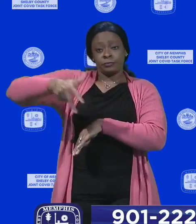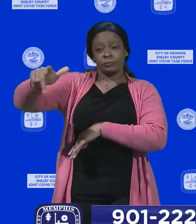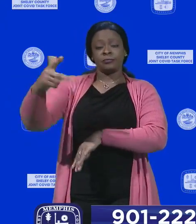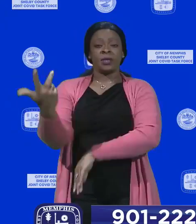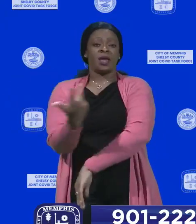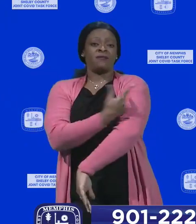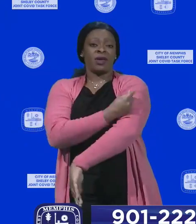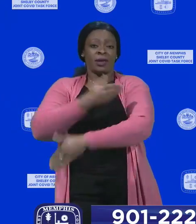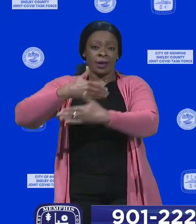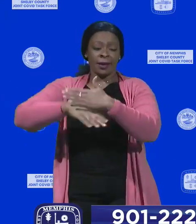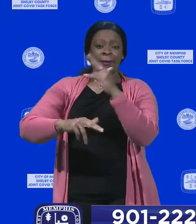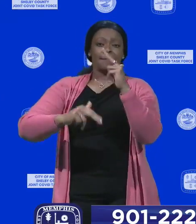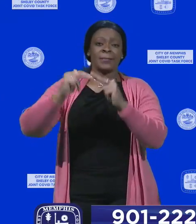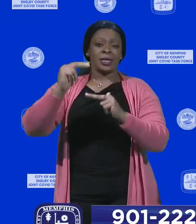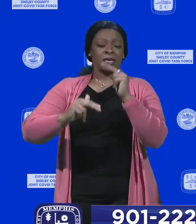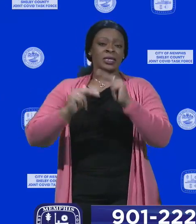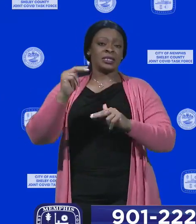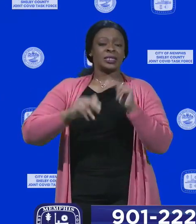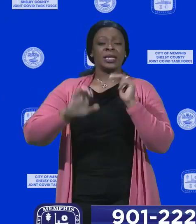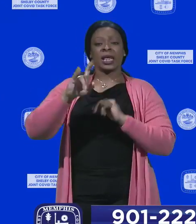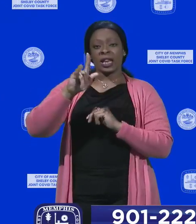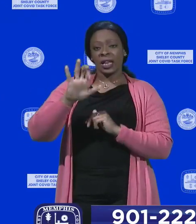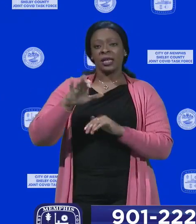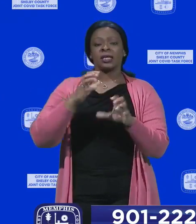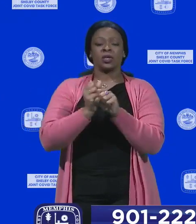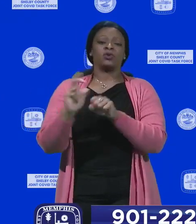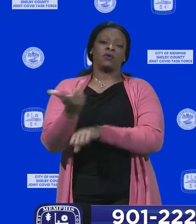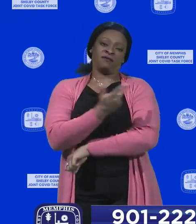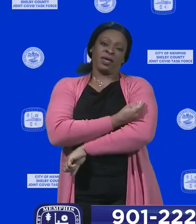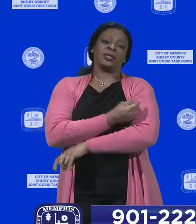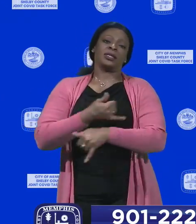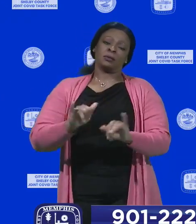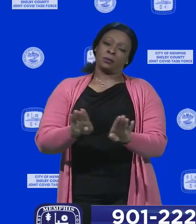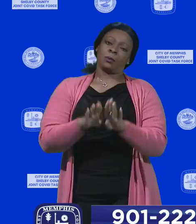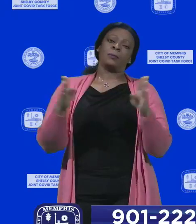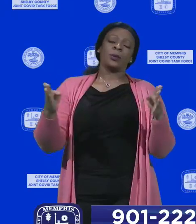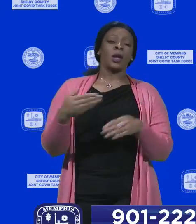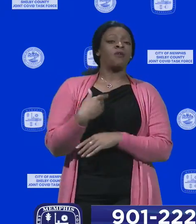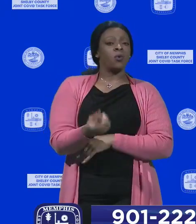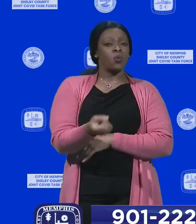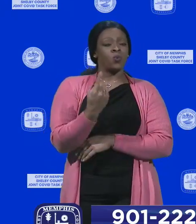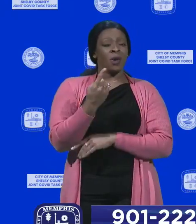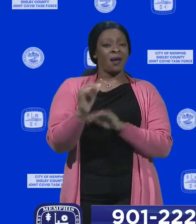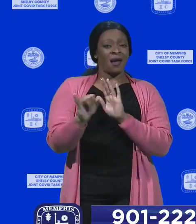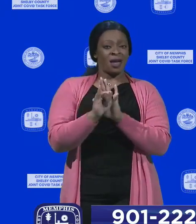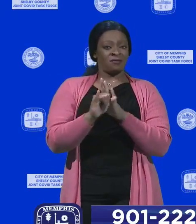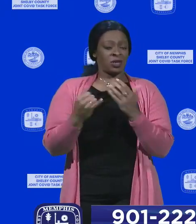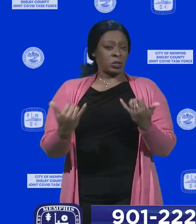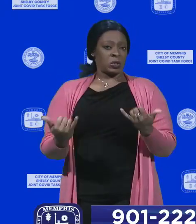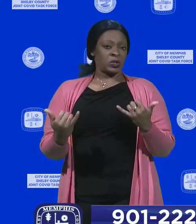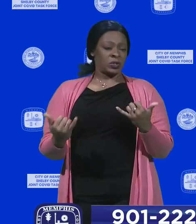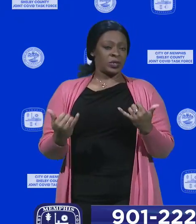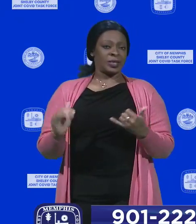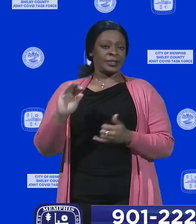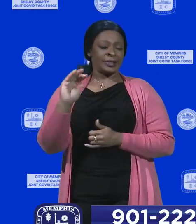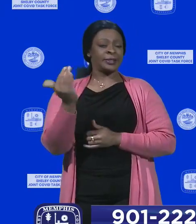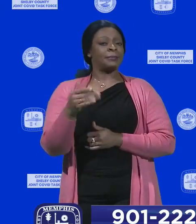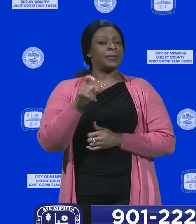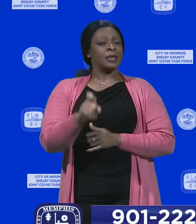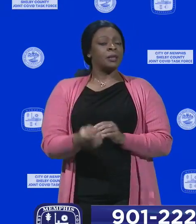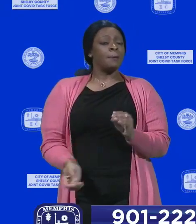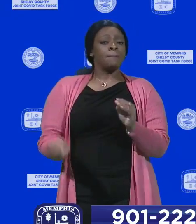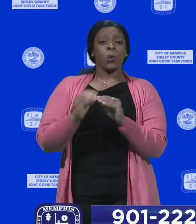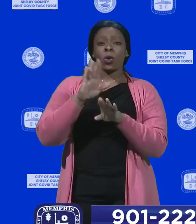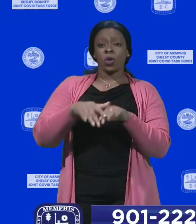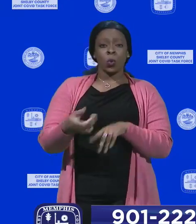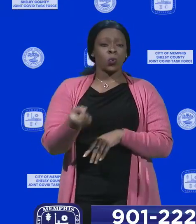Again, a publicly accessible community clinic. And we have at least one of those identified right now. If there seems to be a need for more than